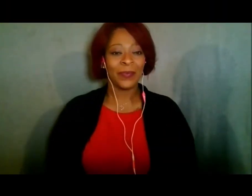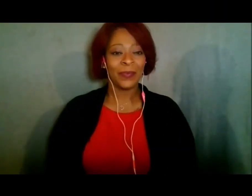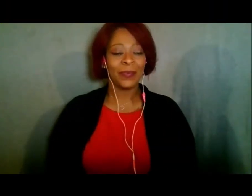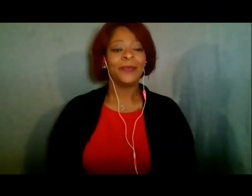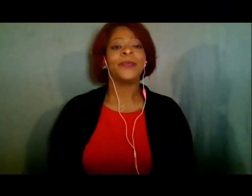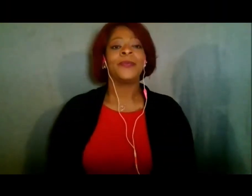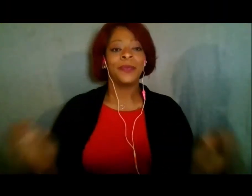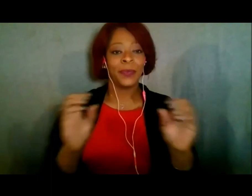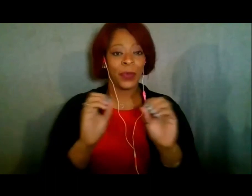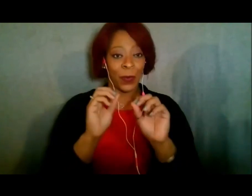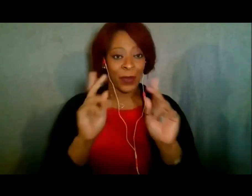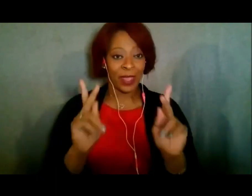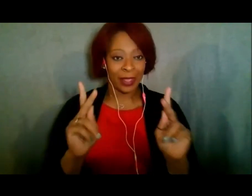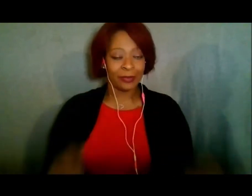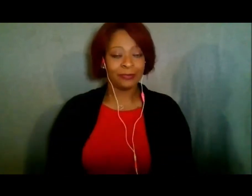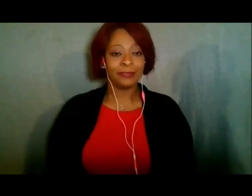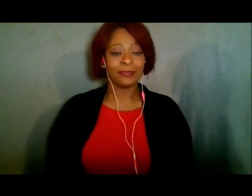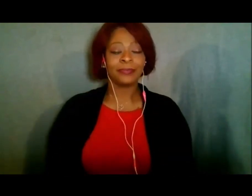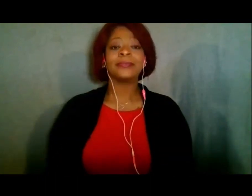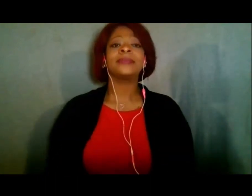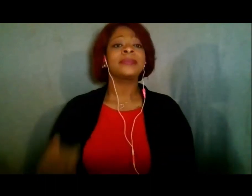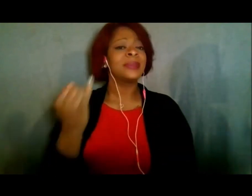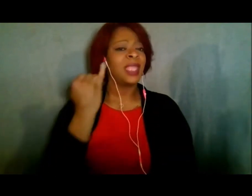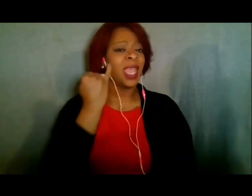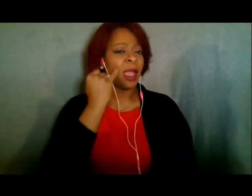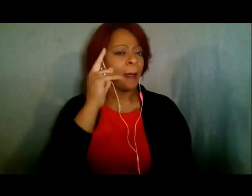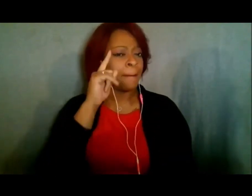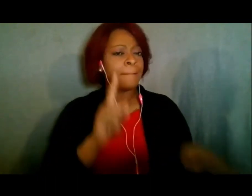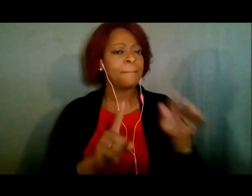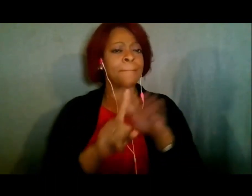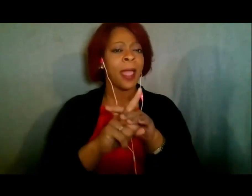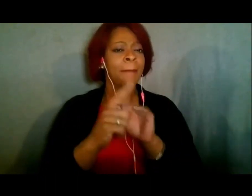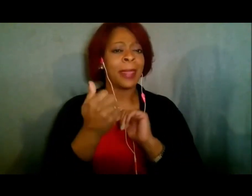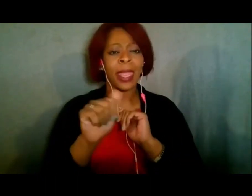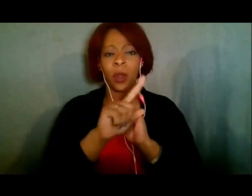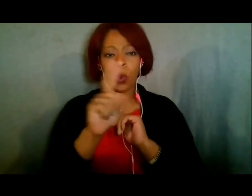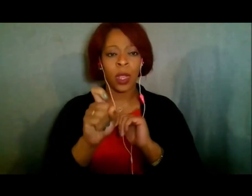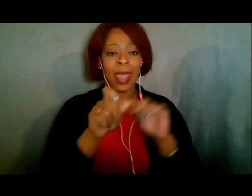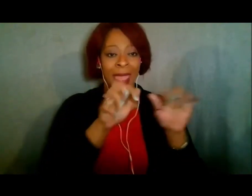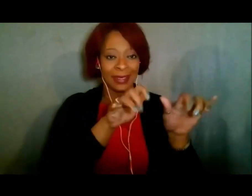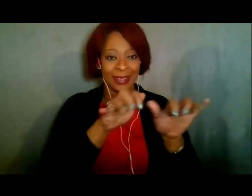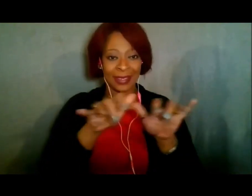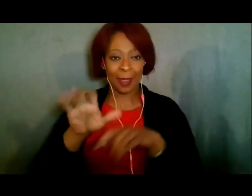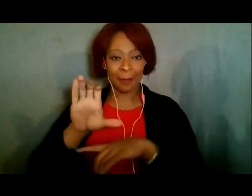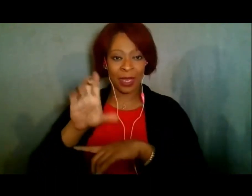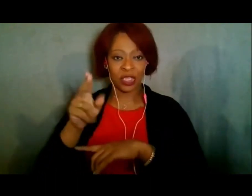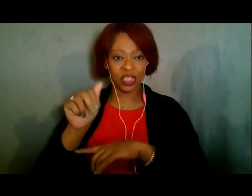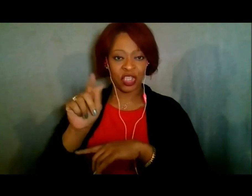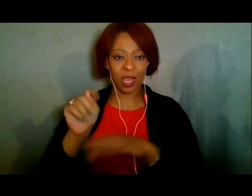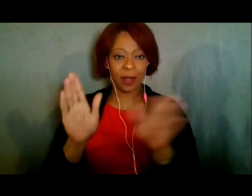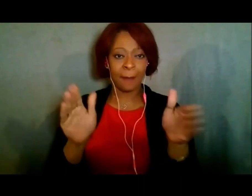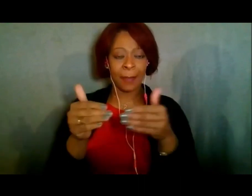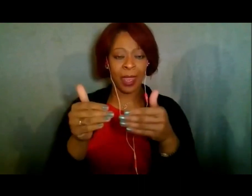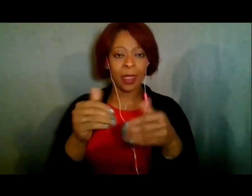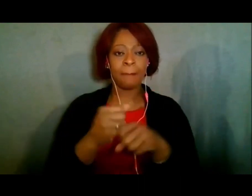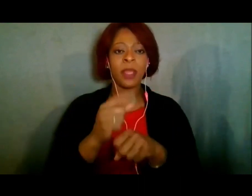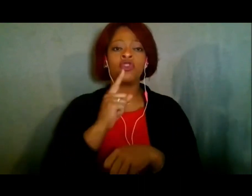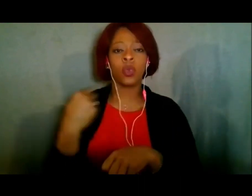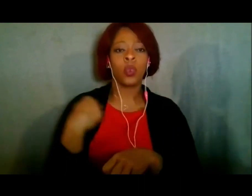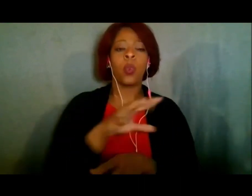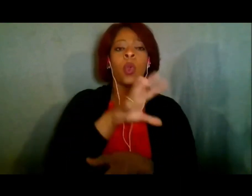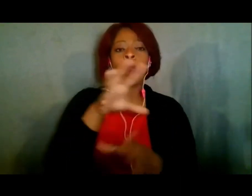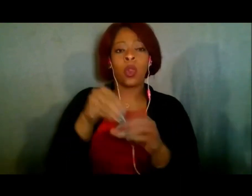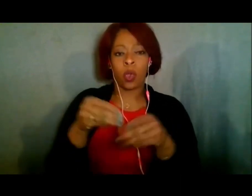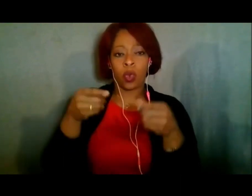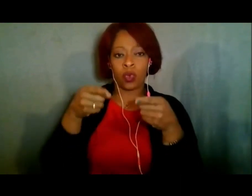Okay. So again, if you think of a question during the presentation, please type your question in the chat box and we will make sure that we include it during